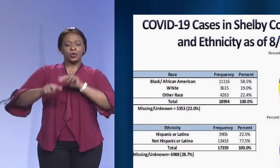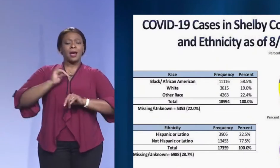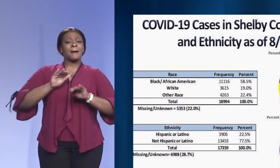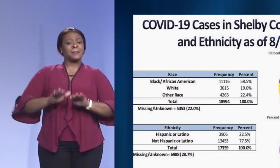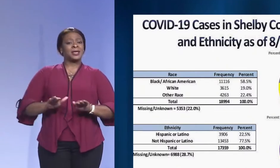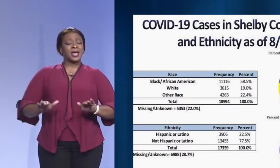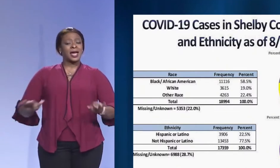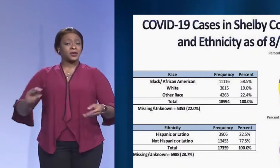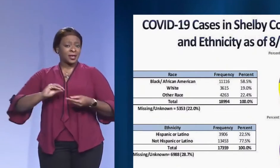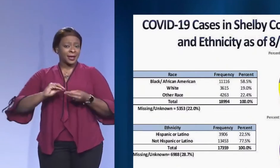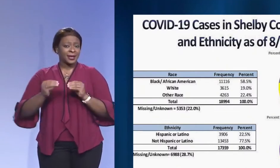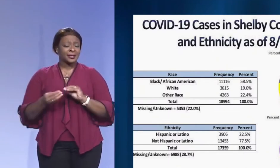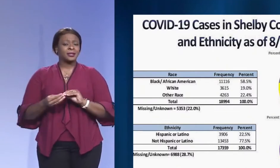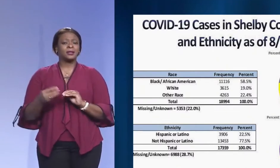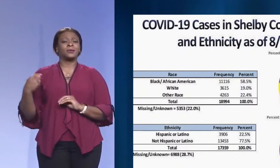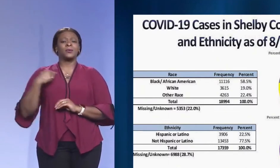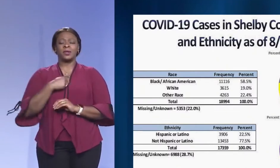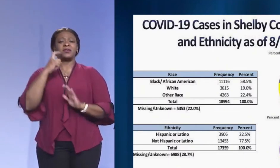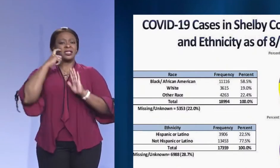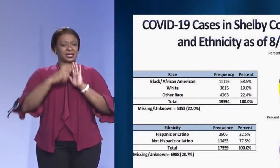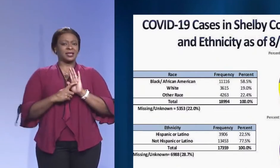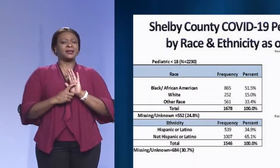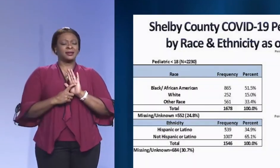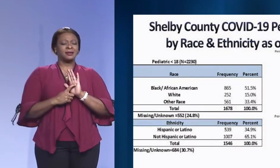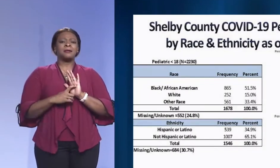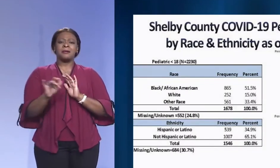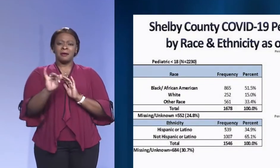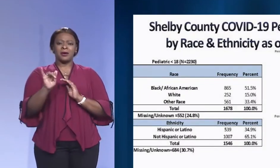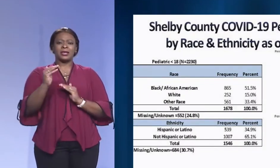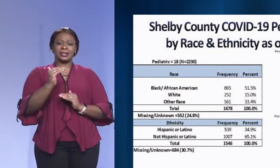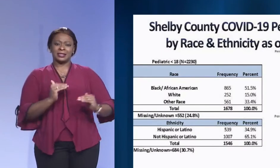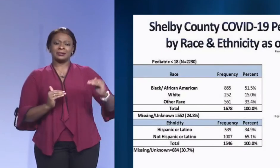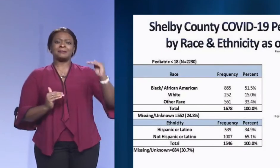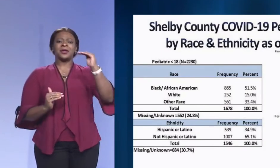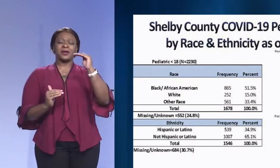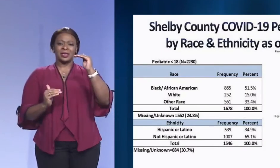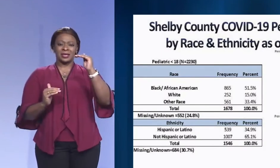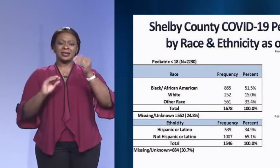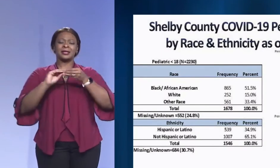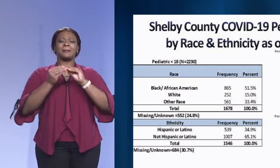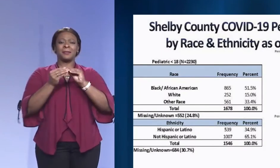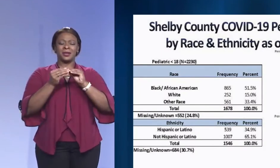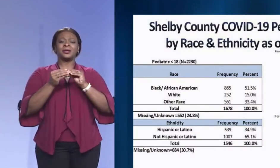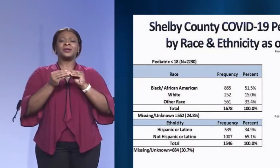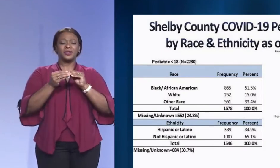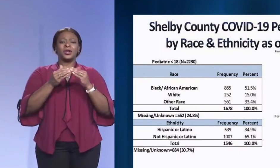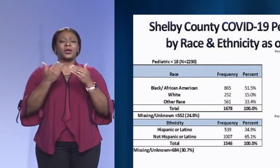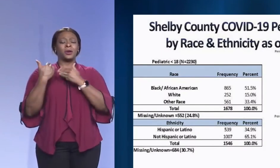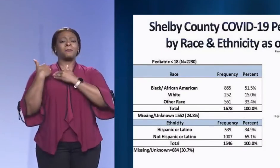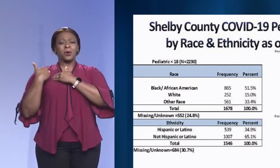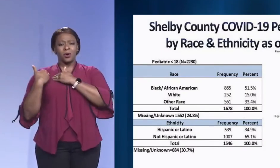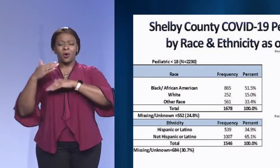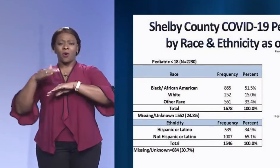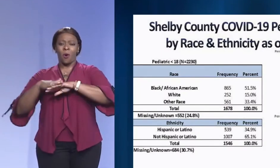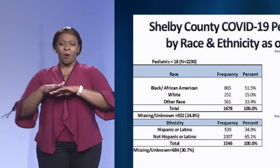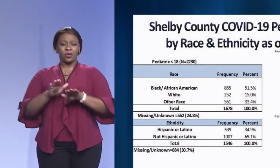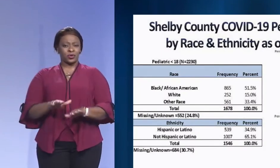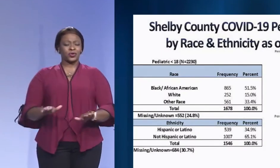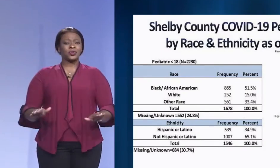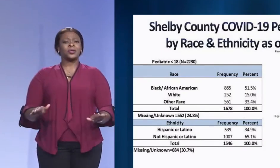pediatric cases, we have seen also a disparity, a disproportionate share of burden on our